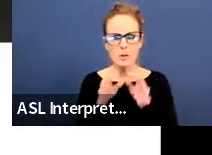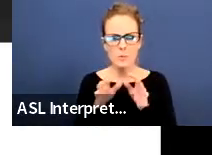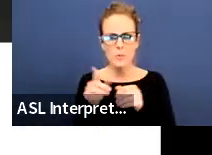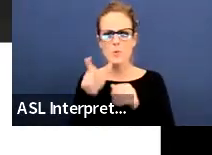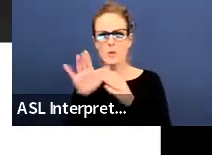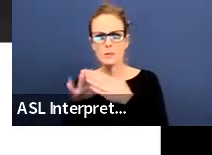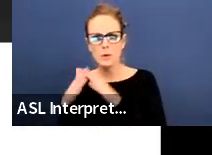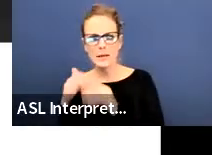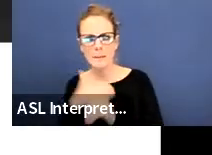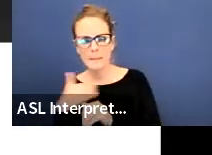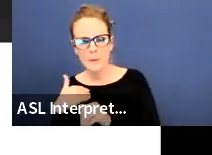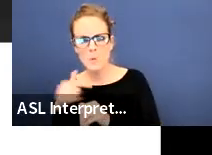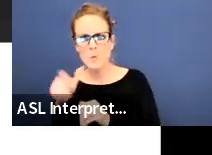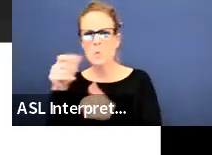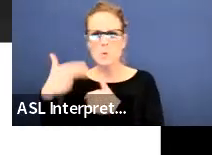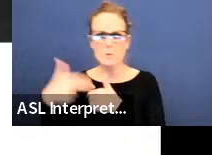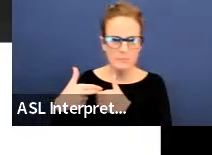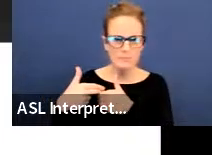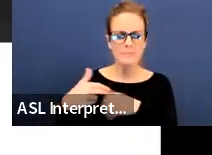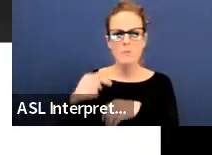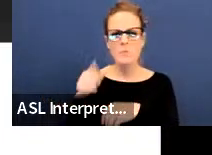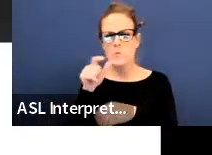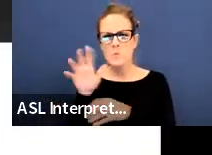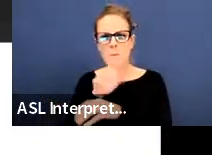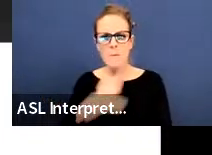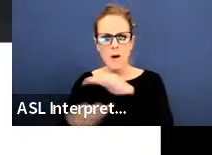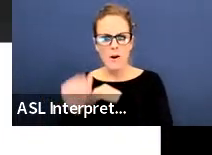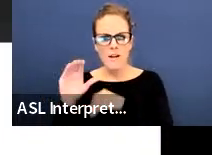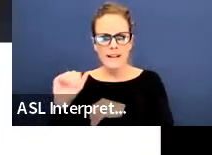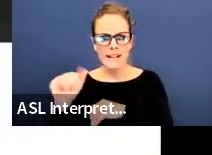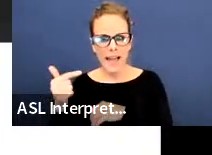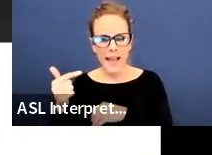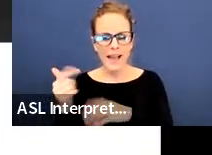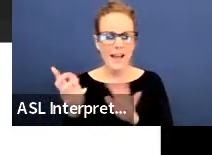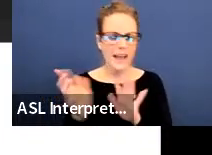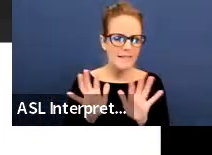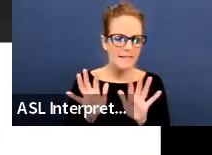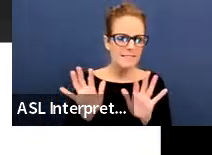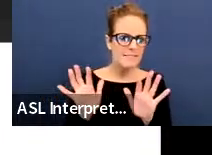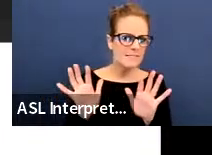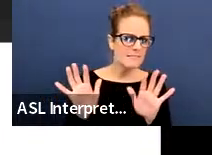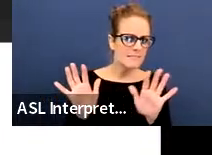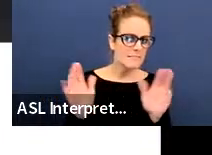our participants, our CAG participants. But it looks like